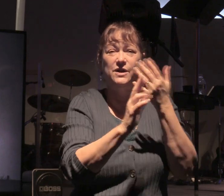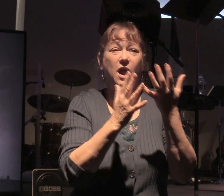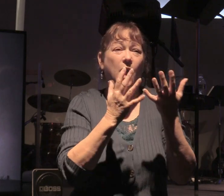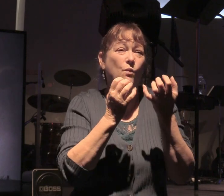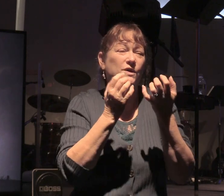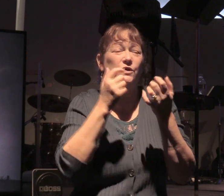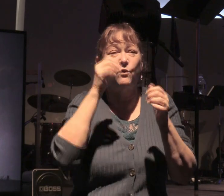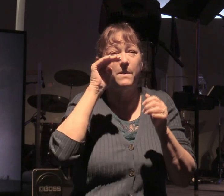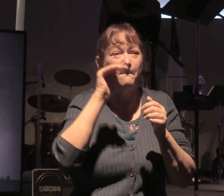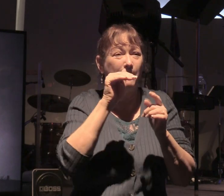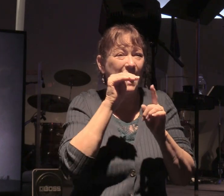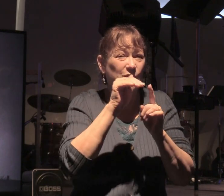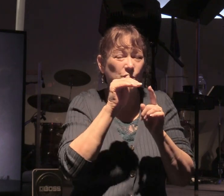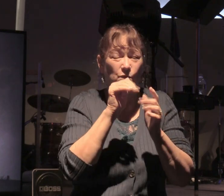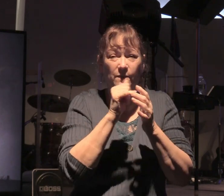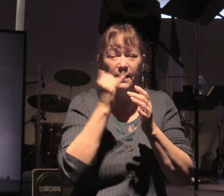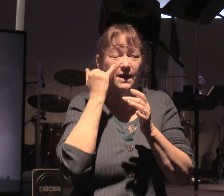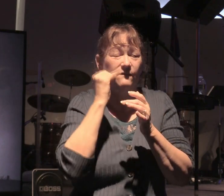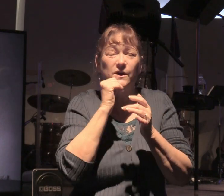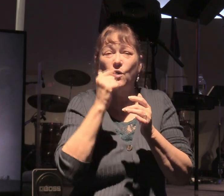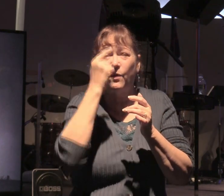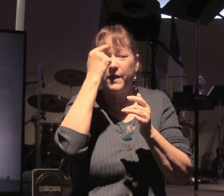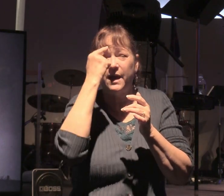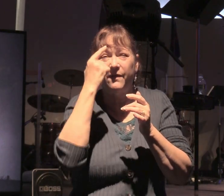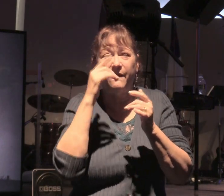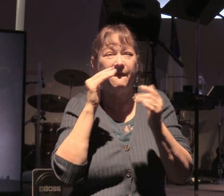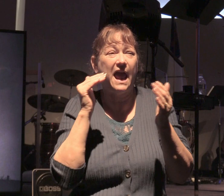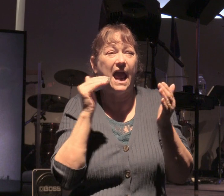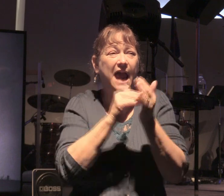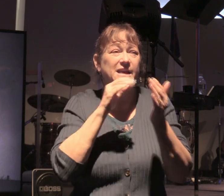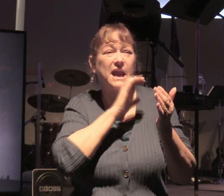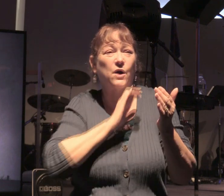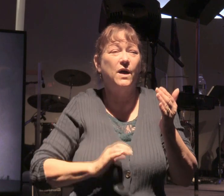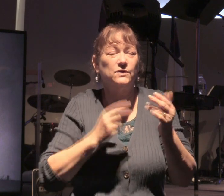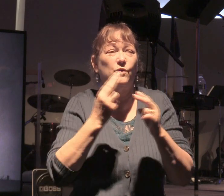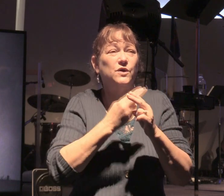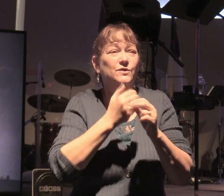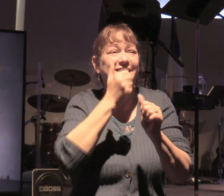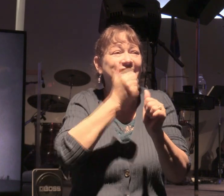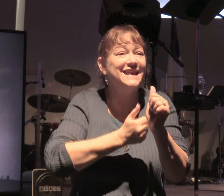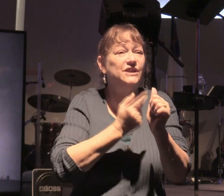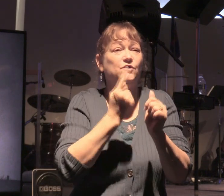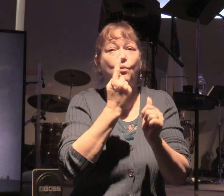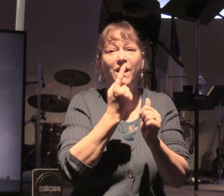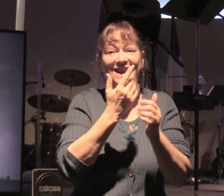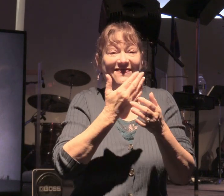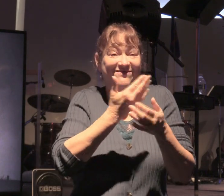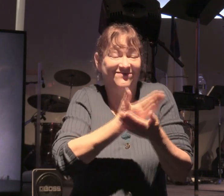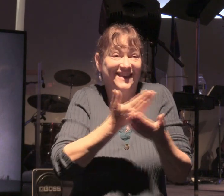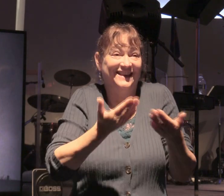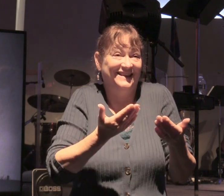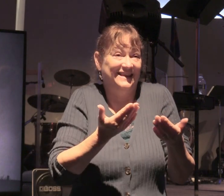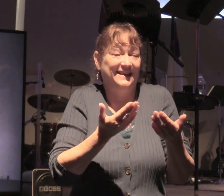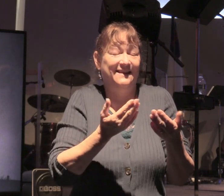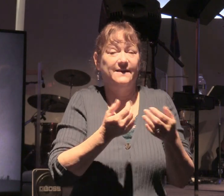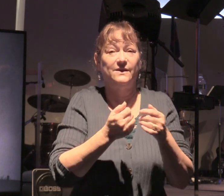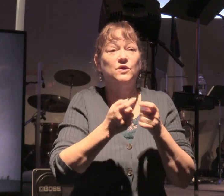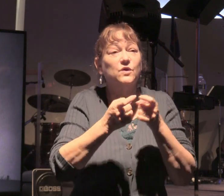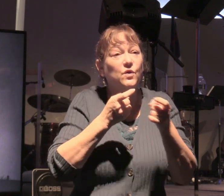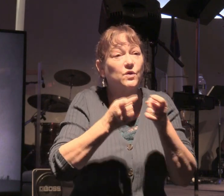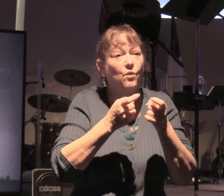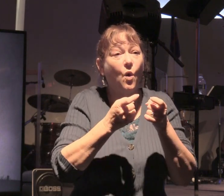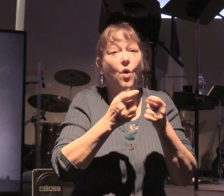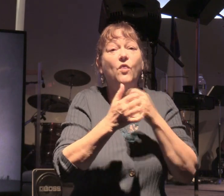here. And if you don't think that the Antichrist is going to use every single one of these to control